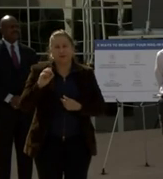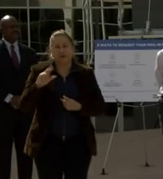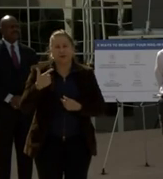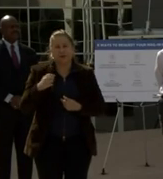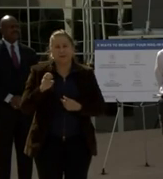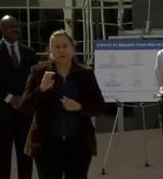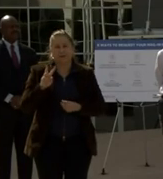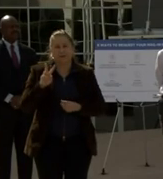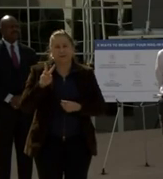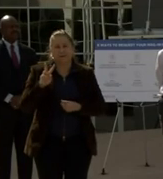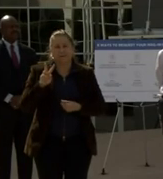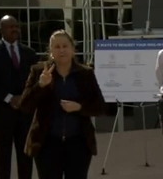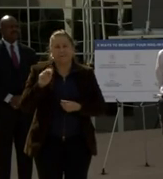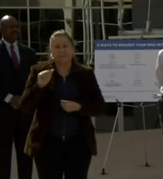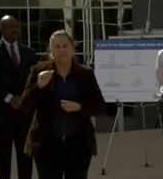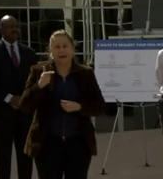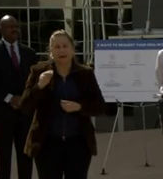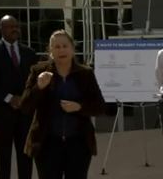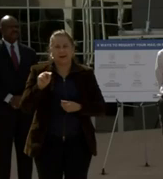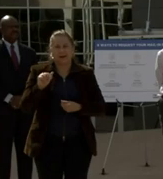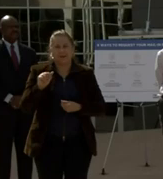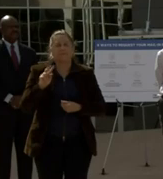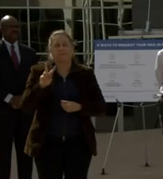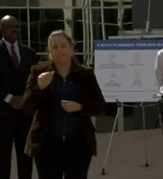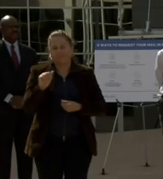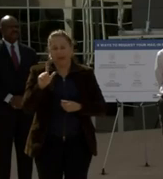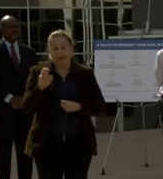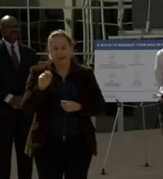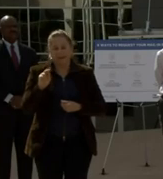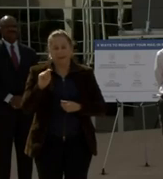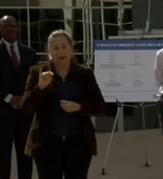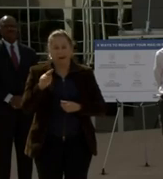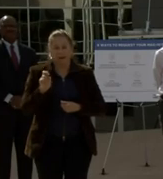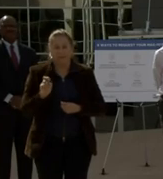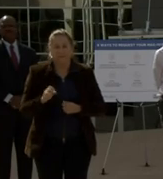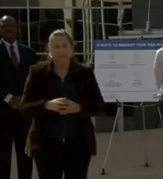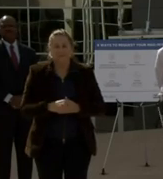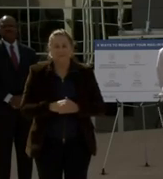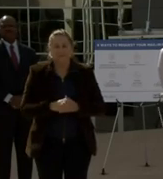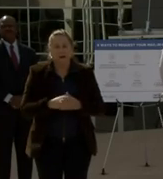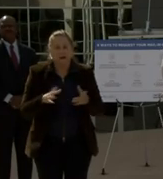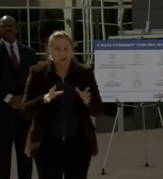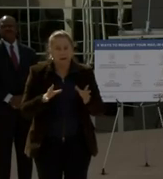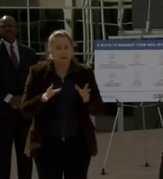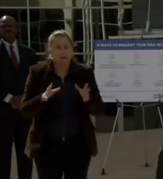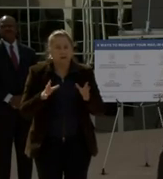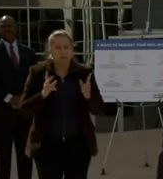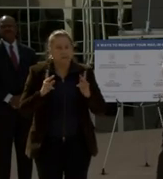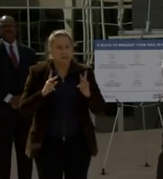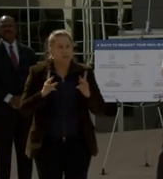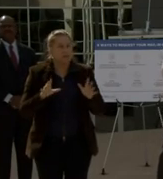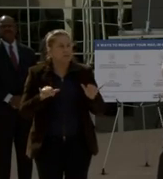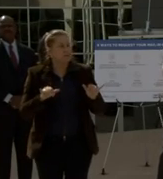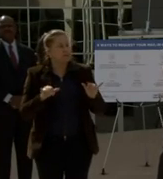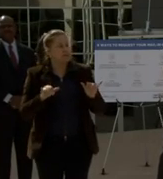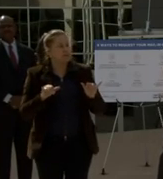Yes. Concerning the election changes that have been proposed today, I was wondering